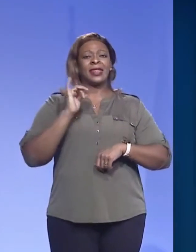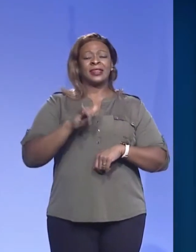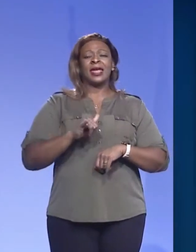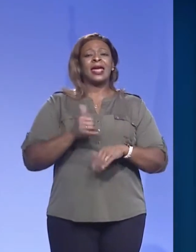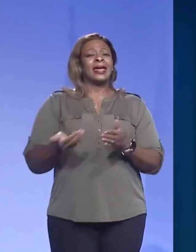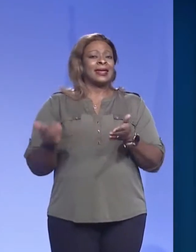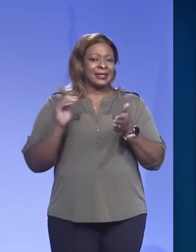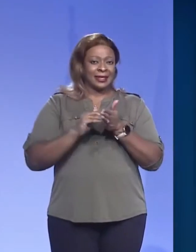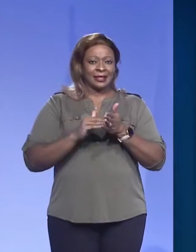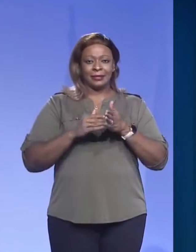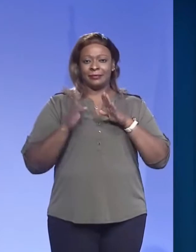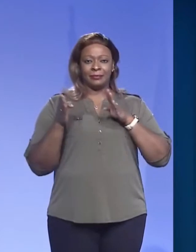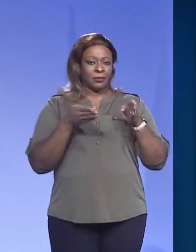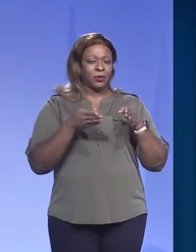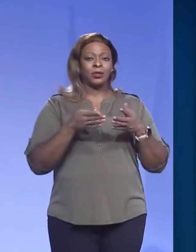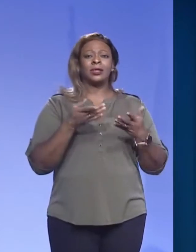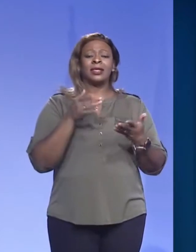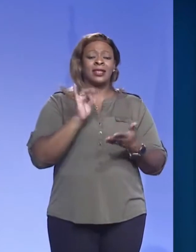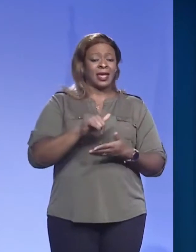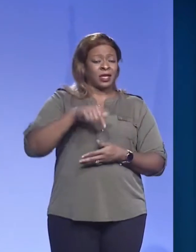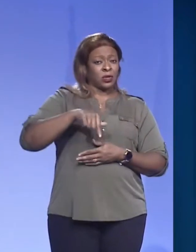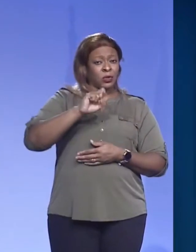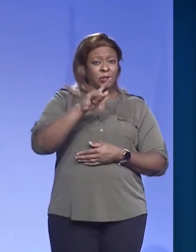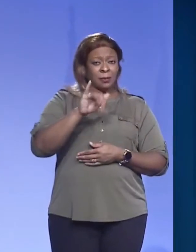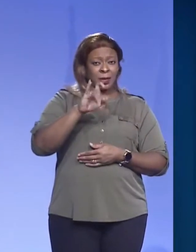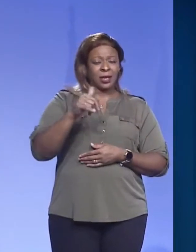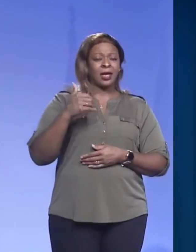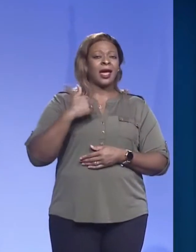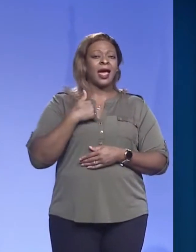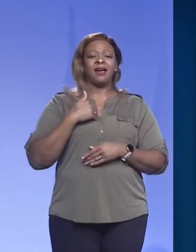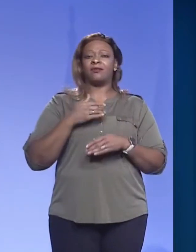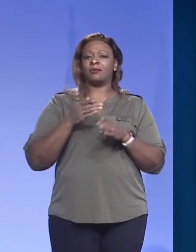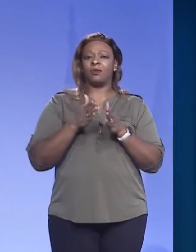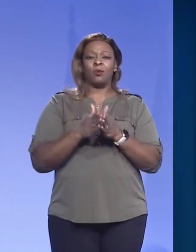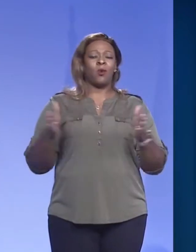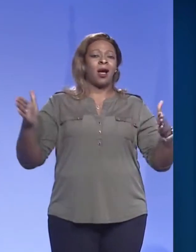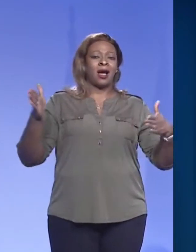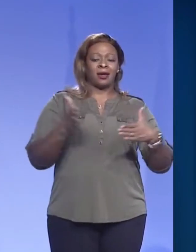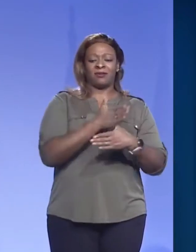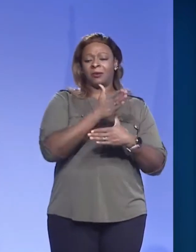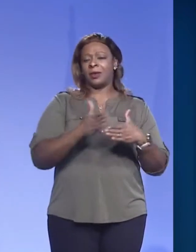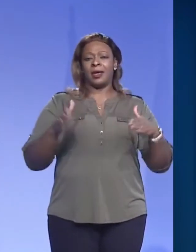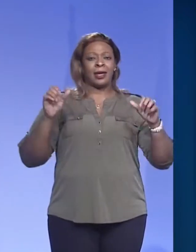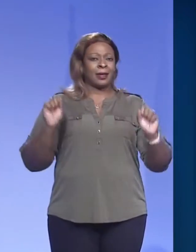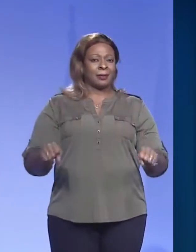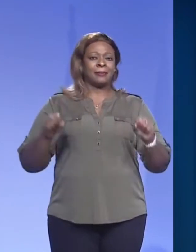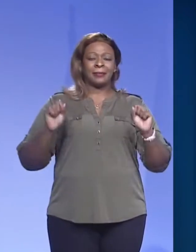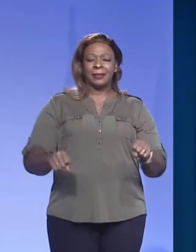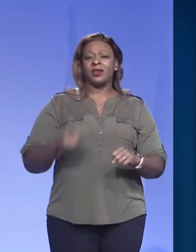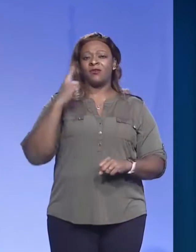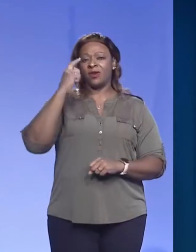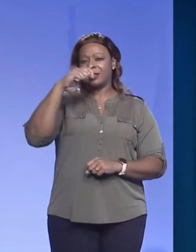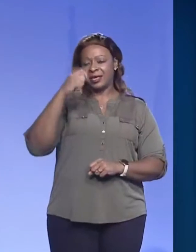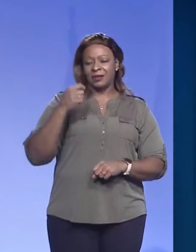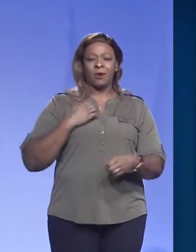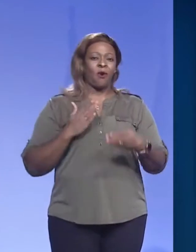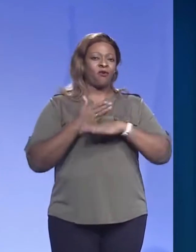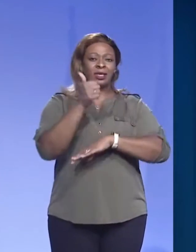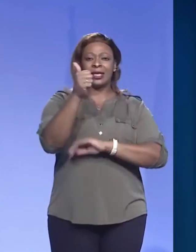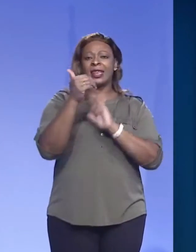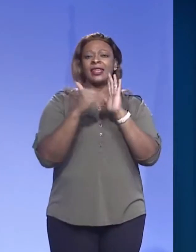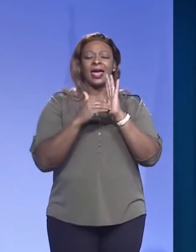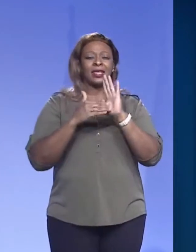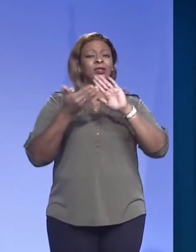once again to the fact that in Shelby County, we have widespread availability of testing. And in fact, we have over